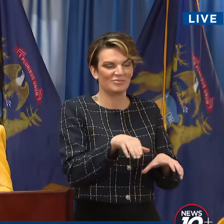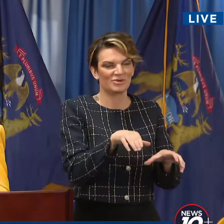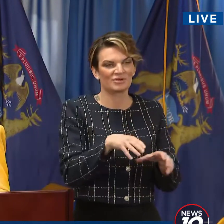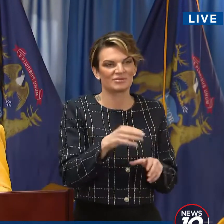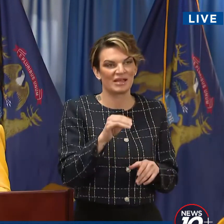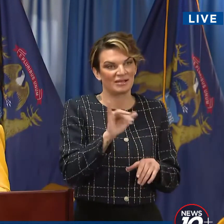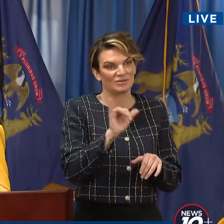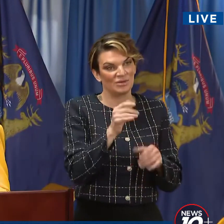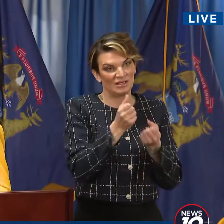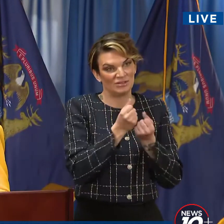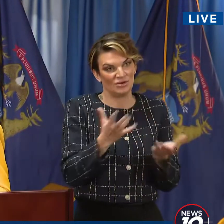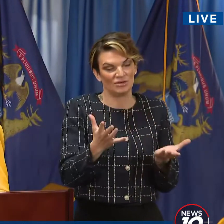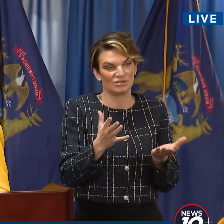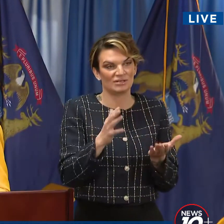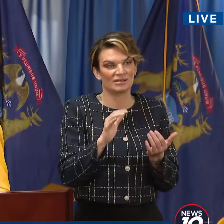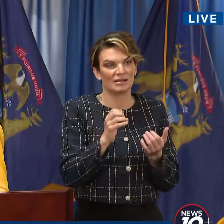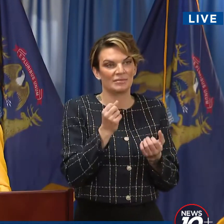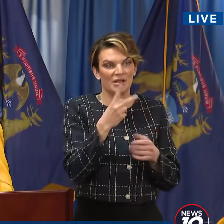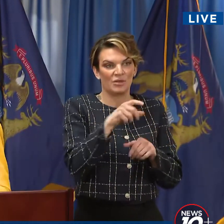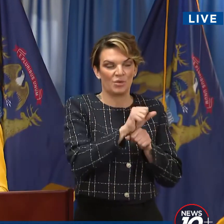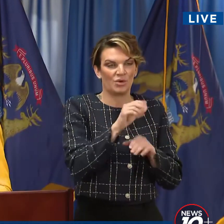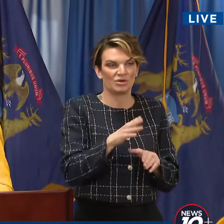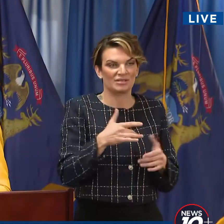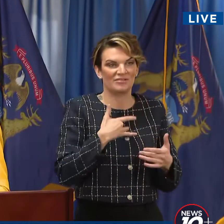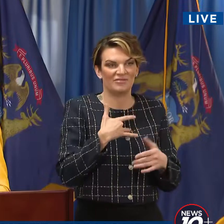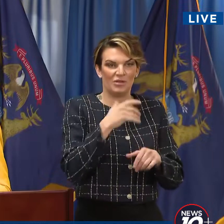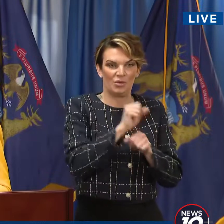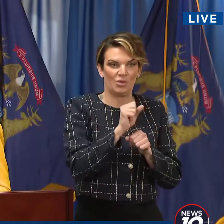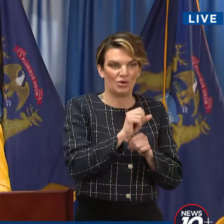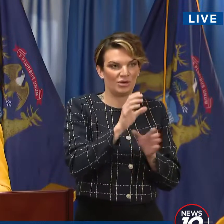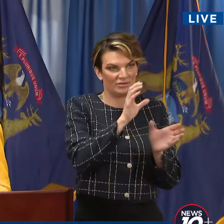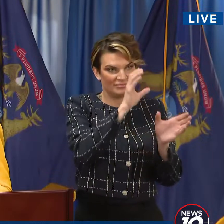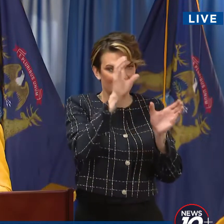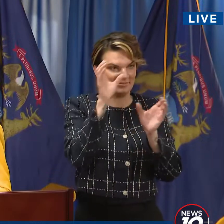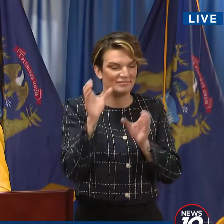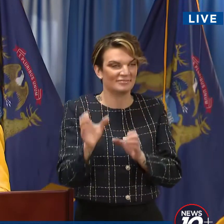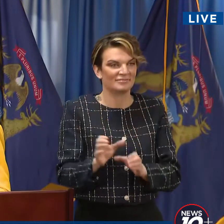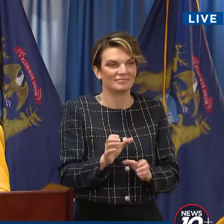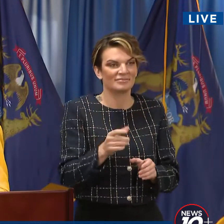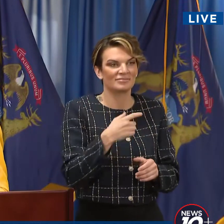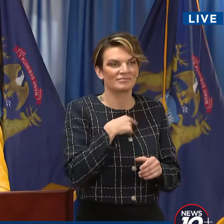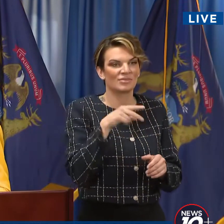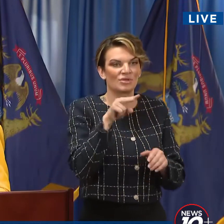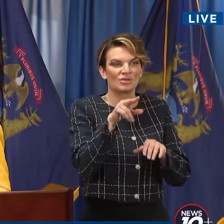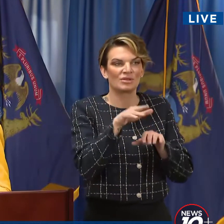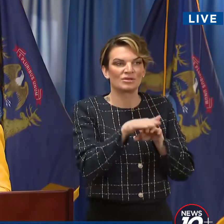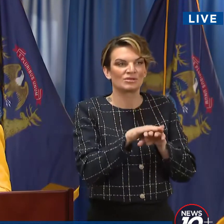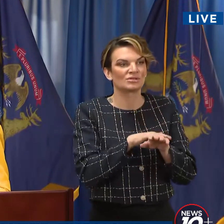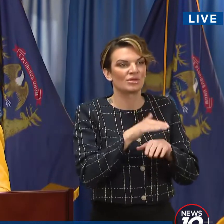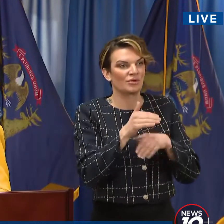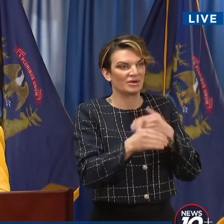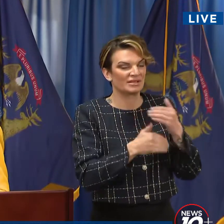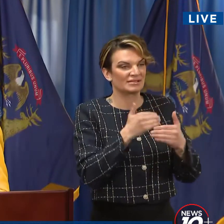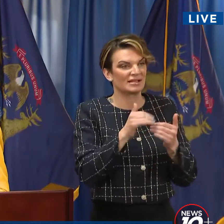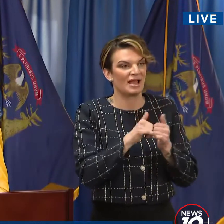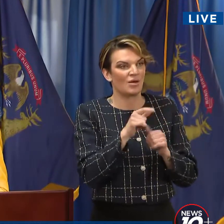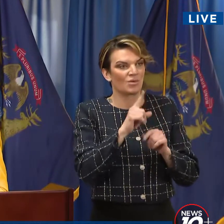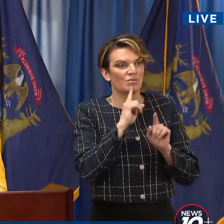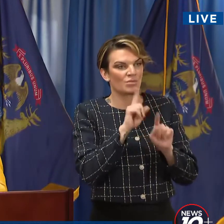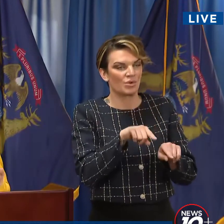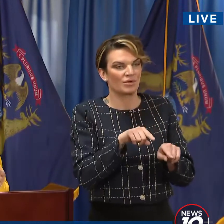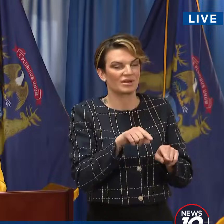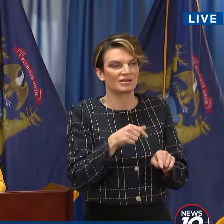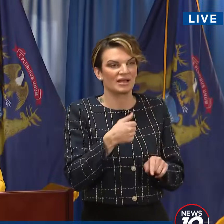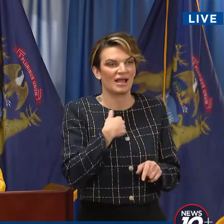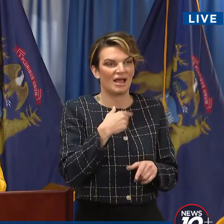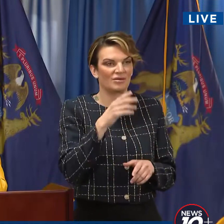the exhaustion a lot of workers felt going into the evening. And I think when we look at just the slowness of which things were reported,